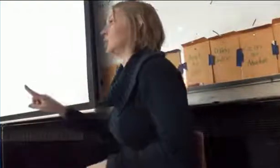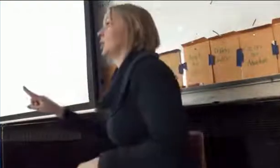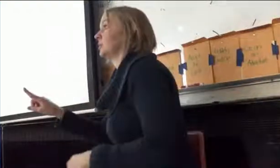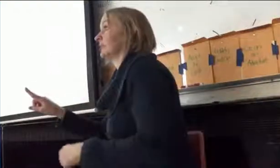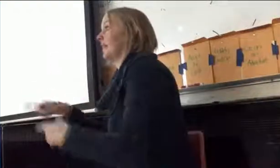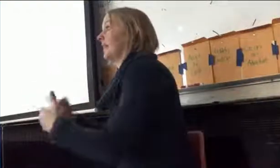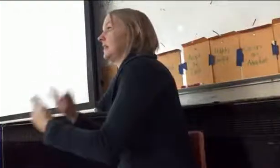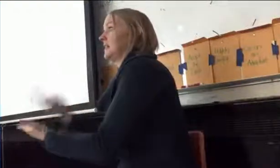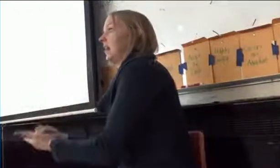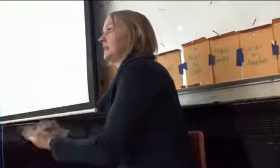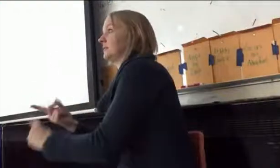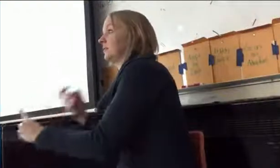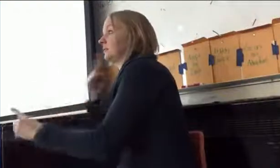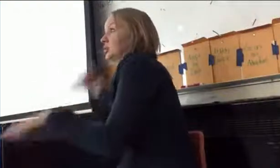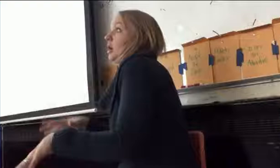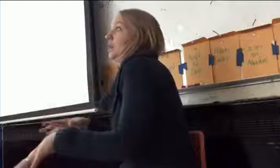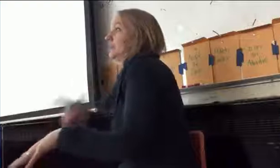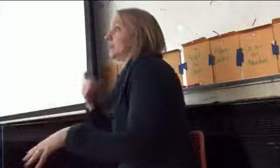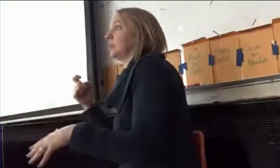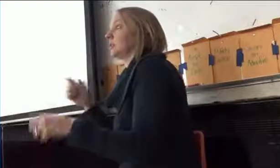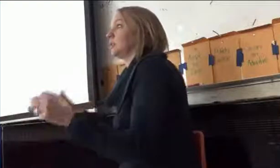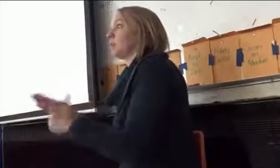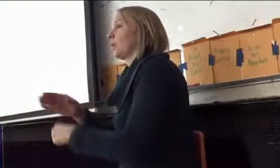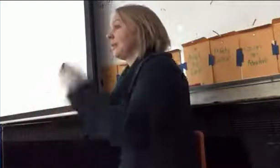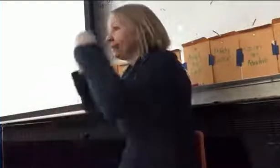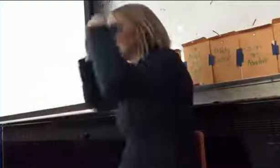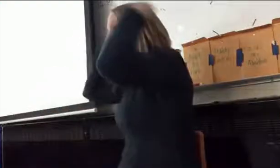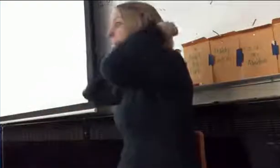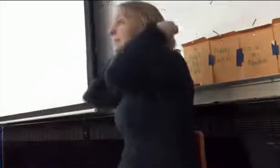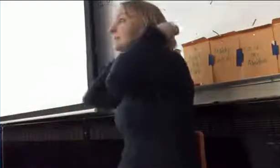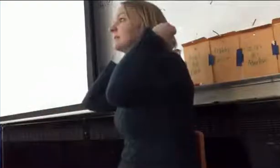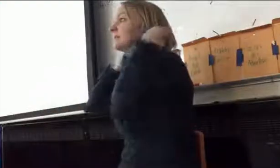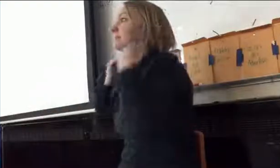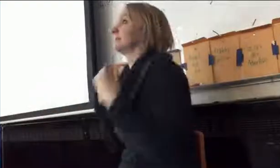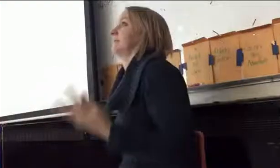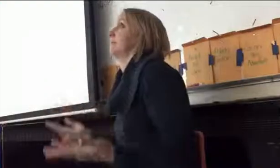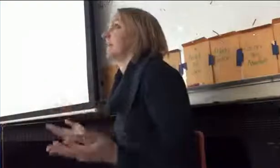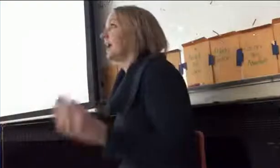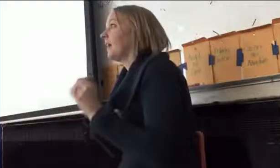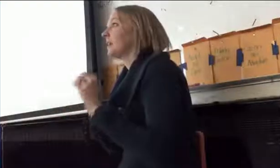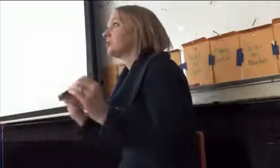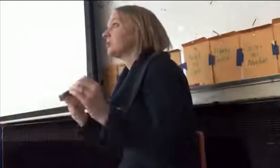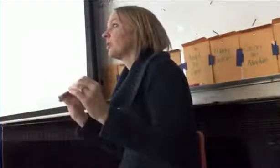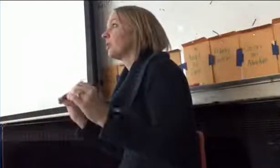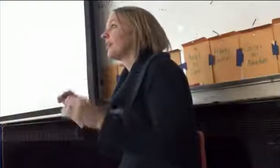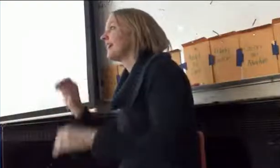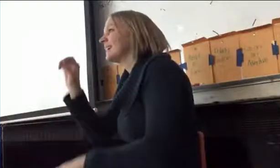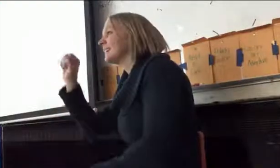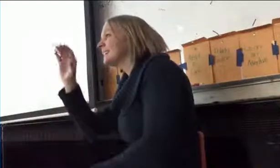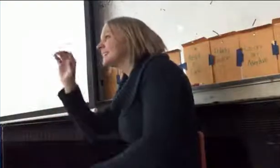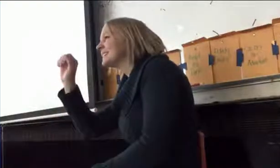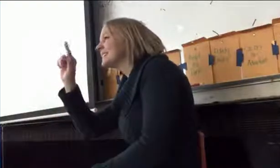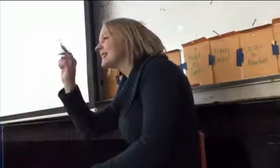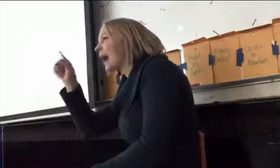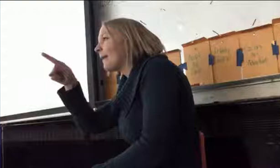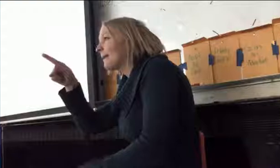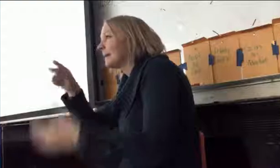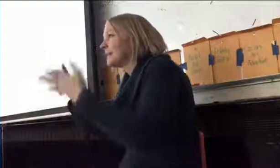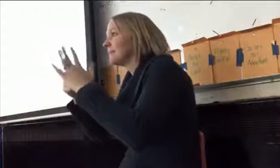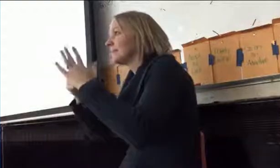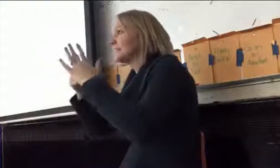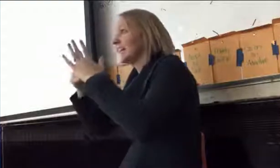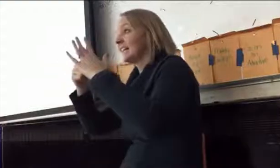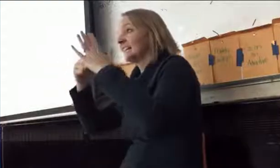30-minute break and dies of shock because she was completely scalped. And there's no like paying the family because you lost your kid or anything